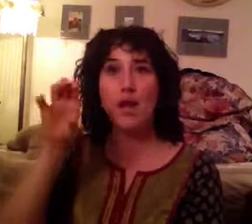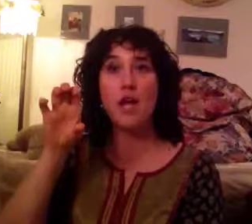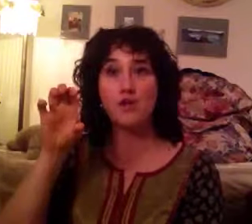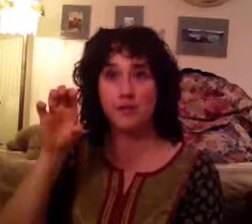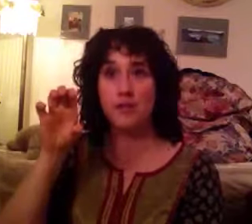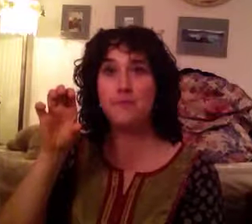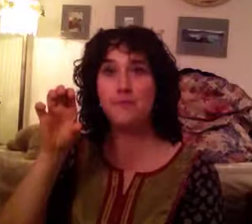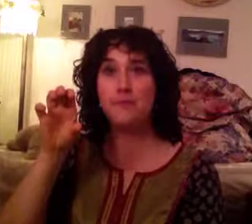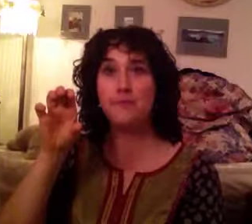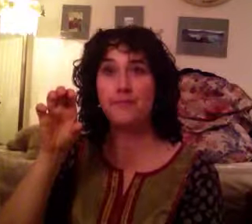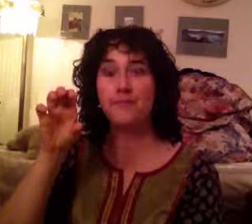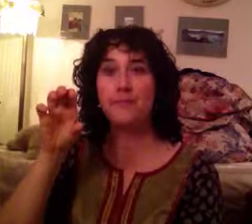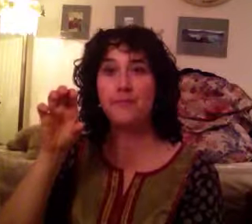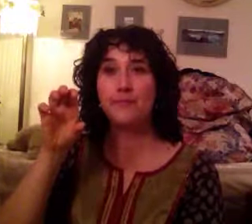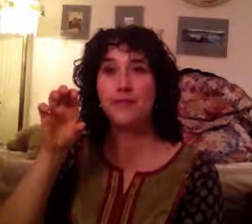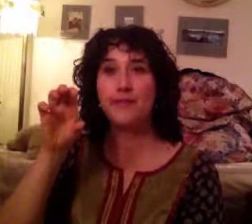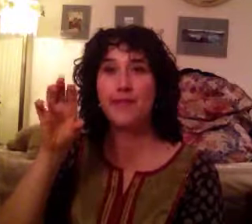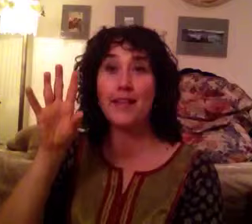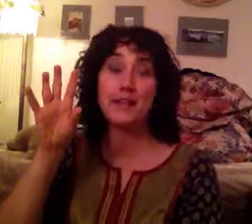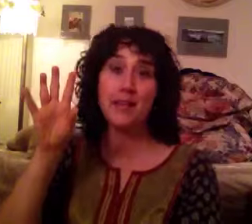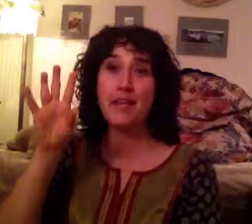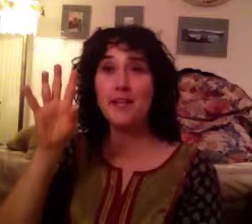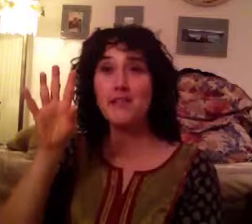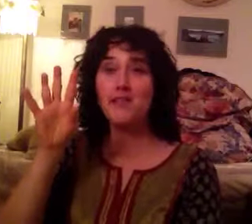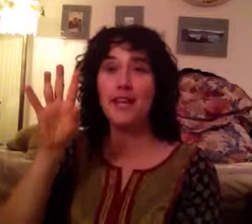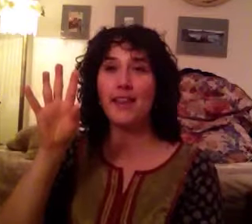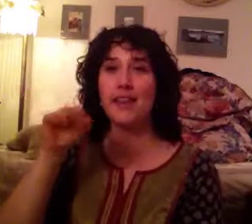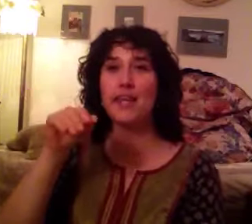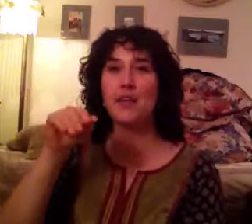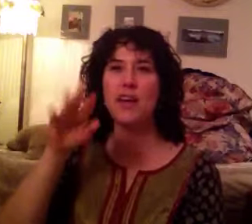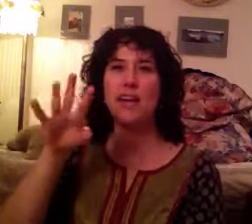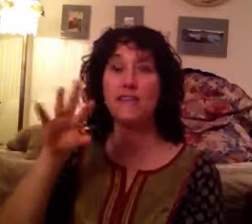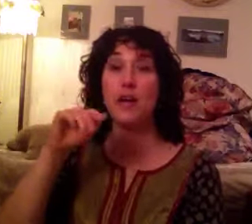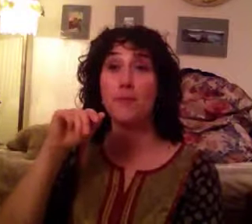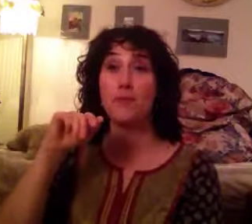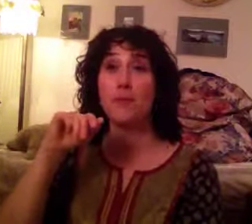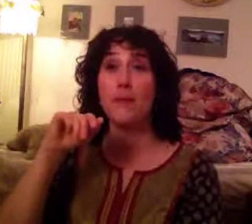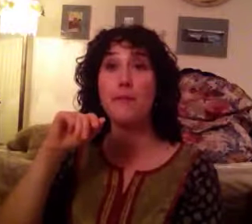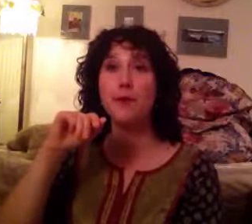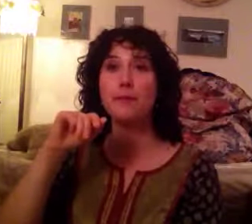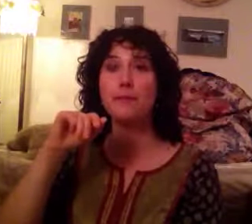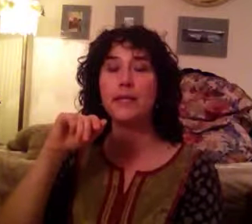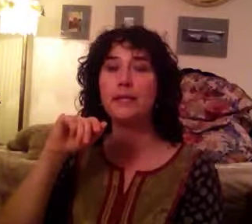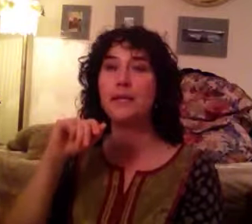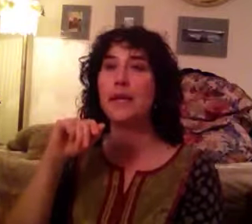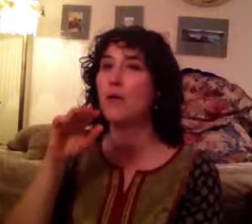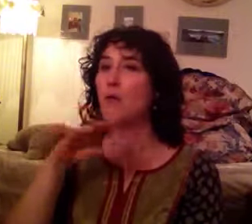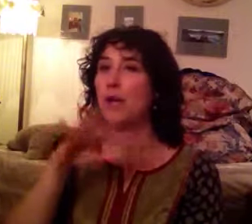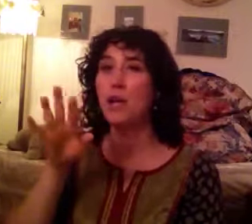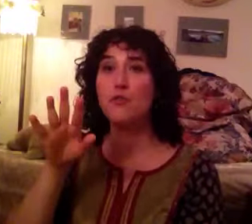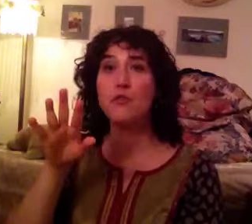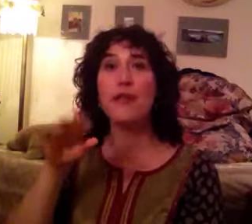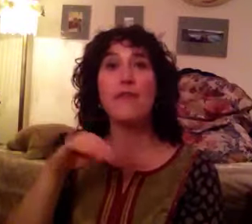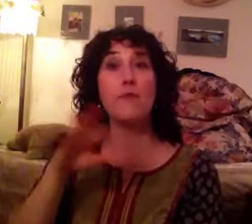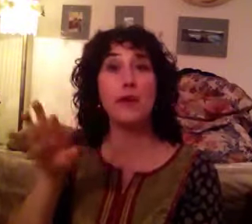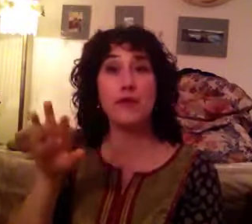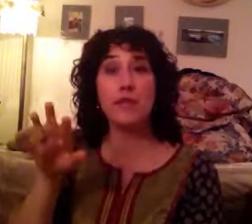100. So that's kind of interesting, I think, you know, and if it helps you remember. 100, and then whatever it